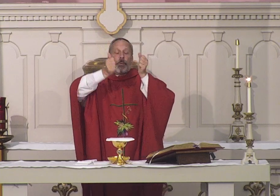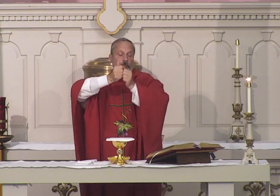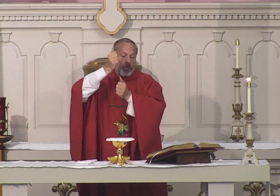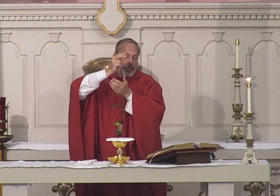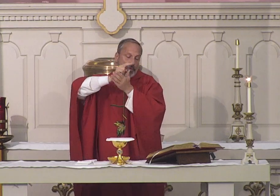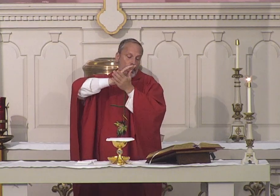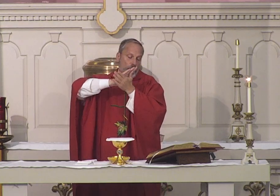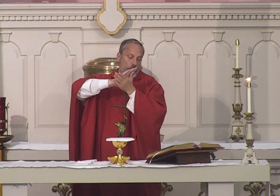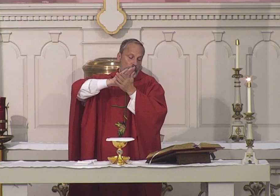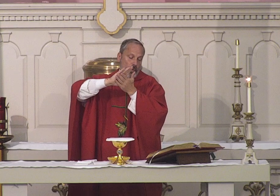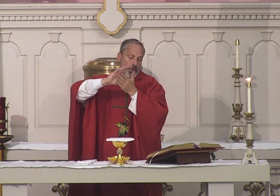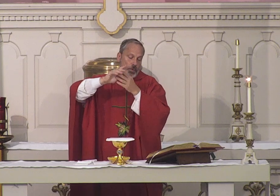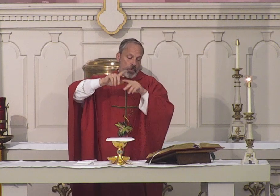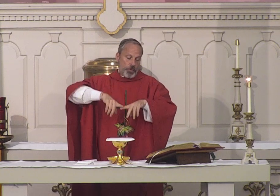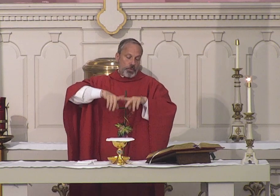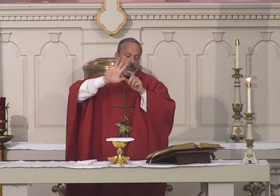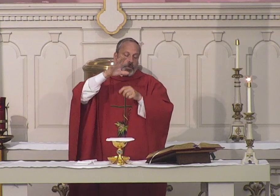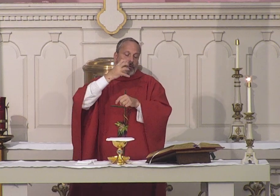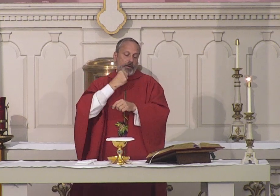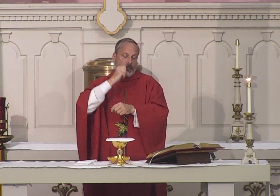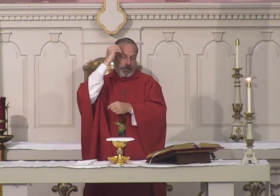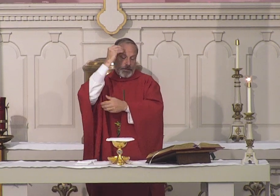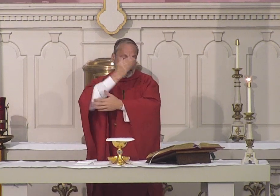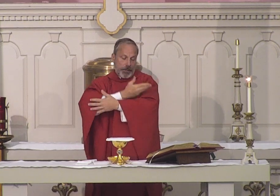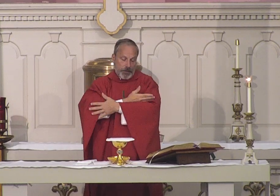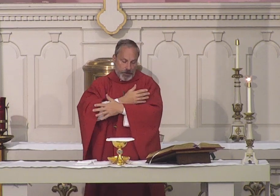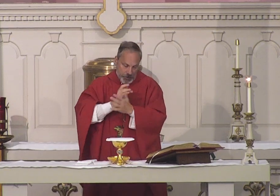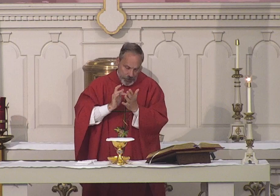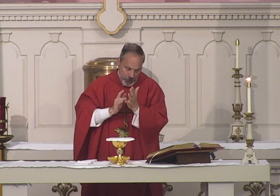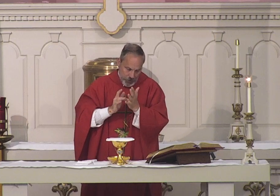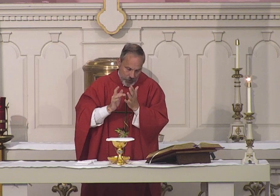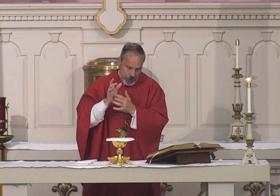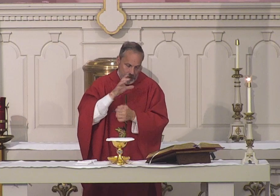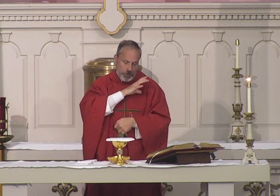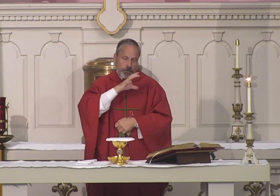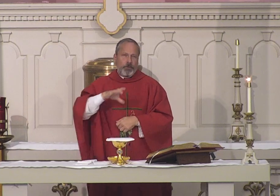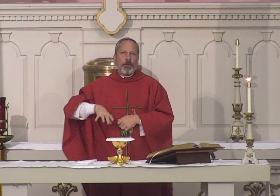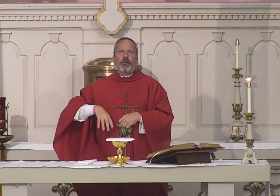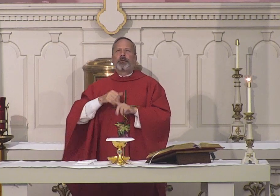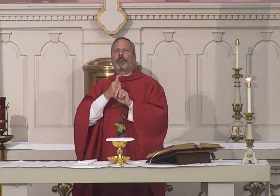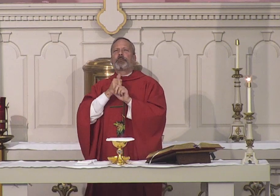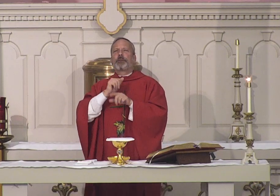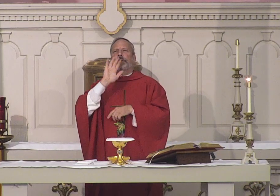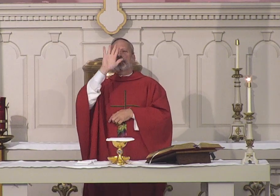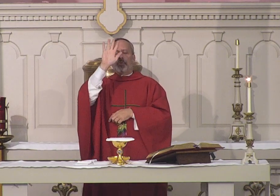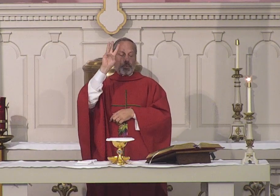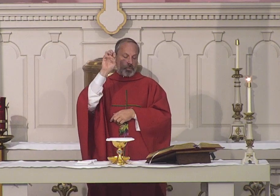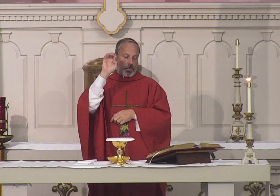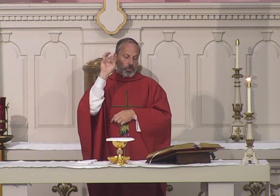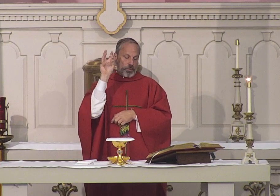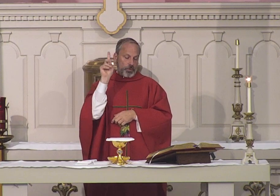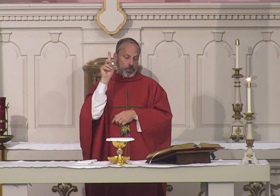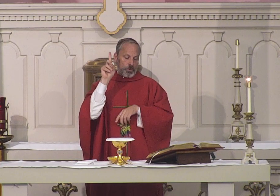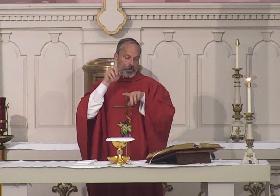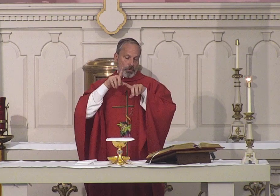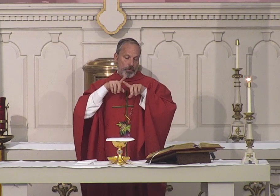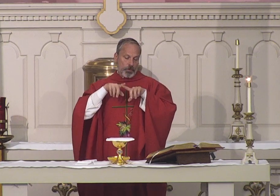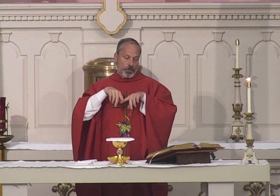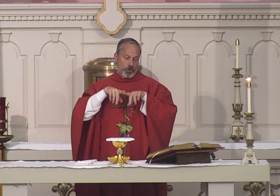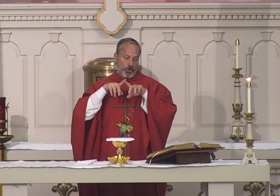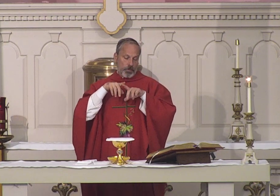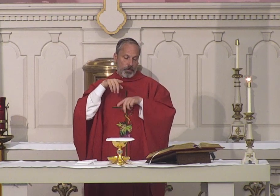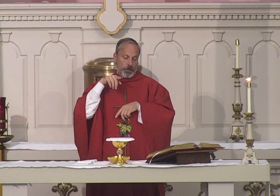thanks. Father, most holy, through your beloved Son, Jesus Christ, your Word, through whom you made